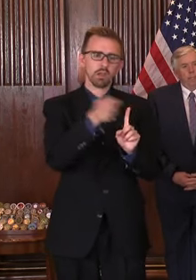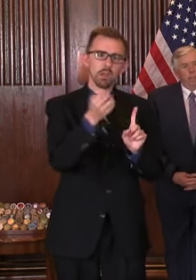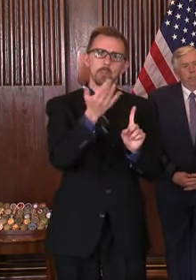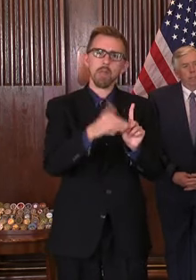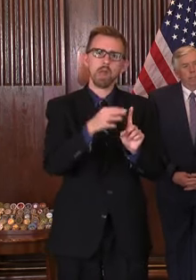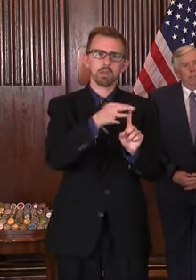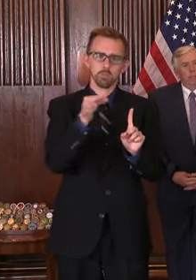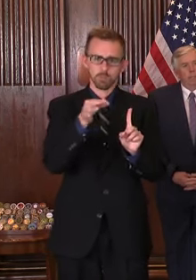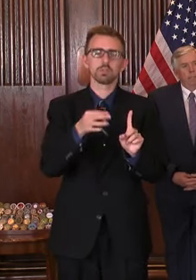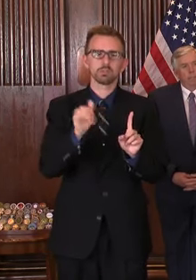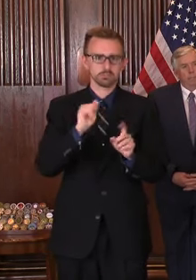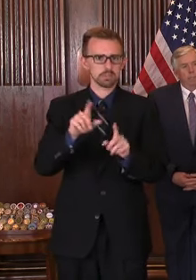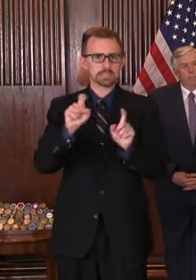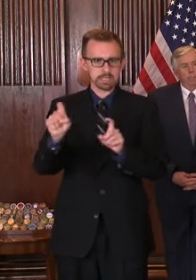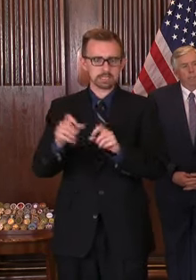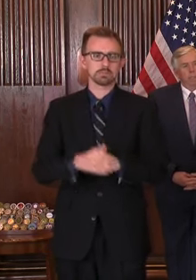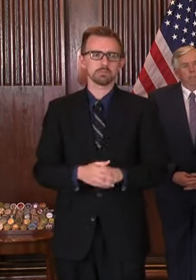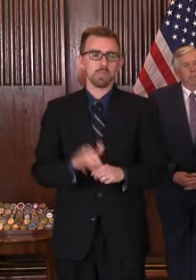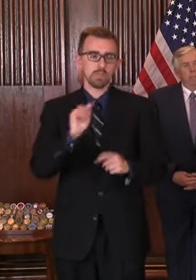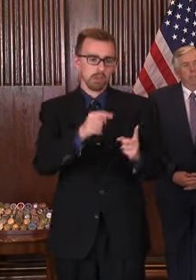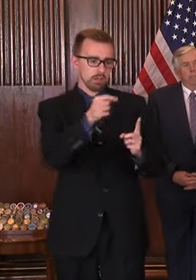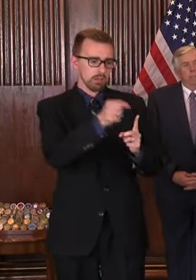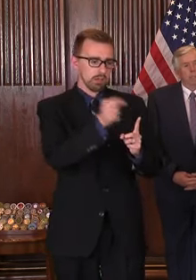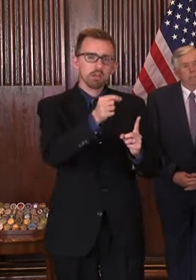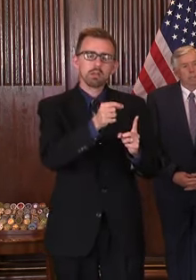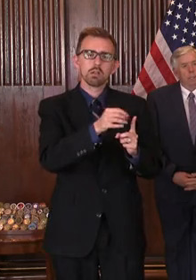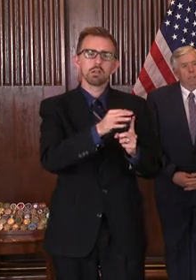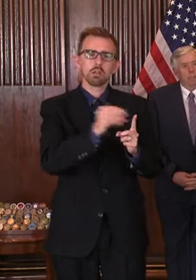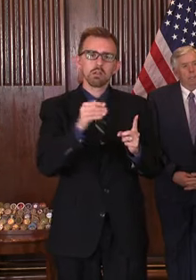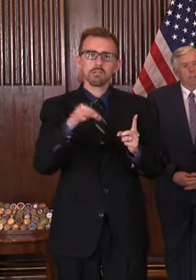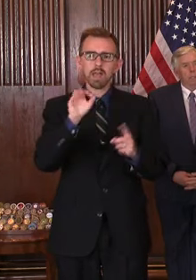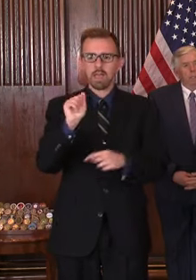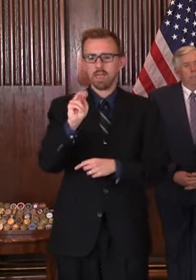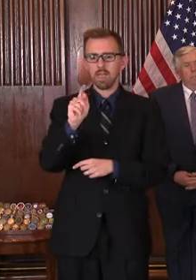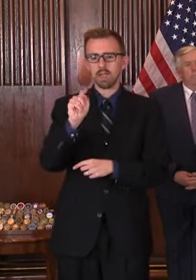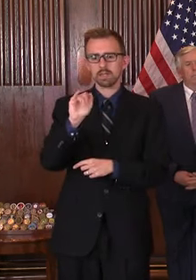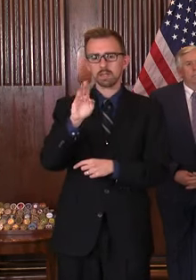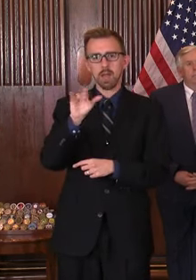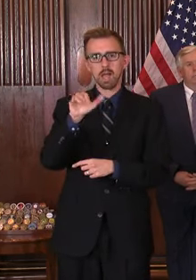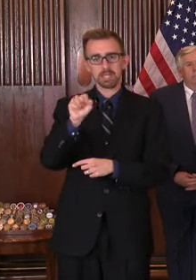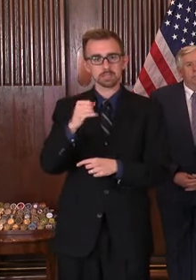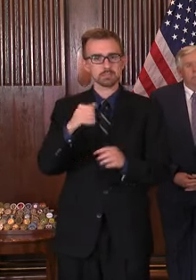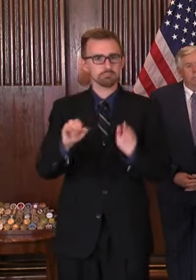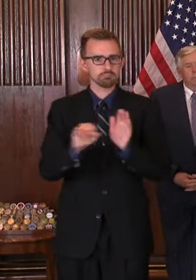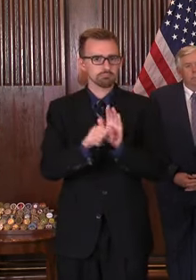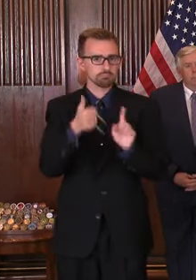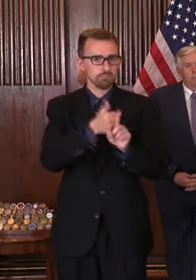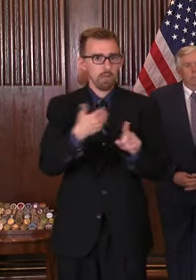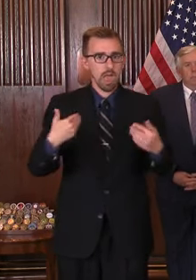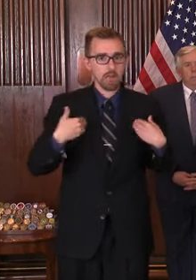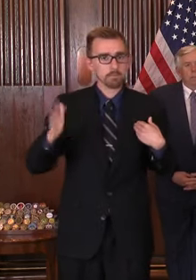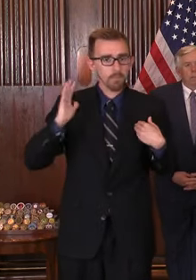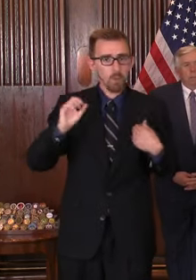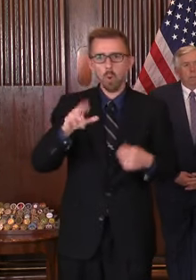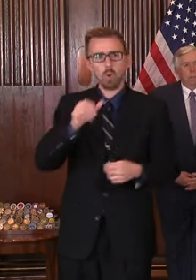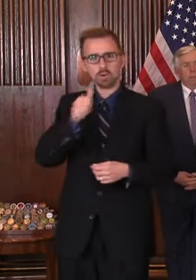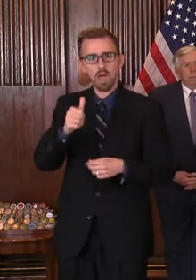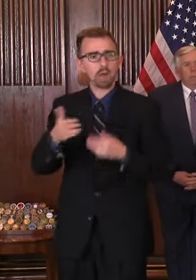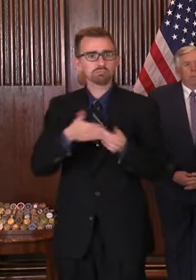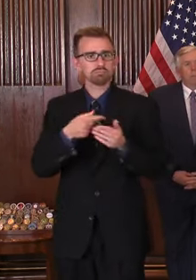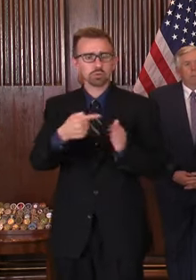of test collects the blood and it detects the antibodies of a person and tells whether or not they've been infected, even if they didn't know